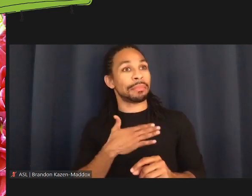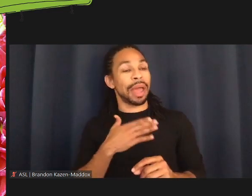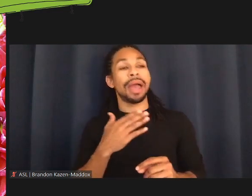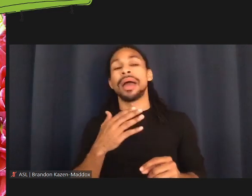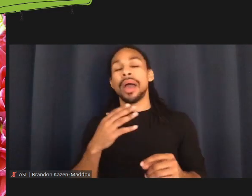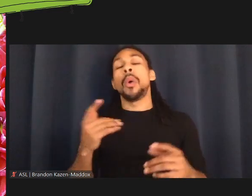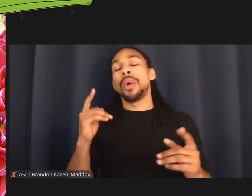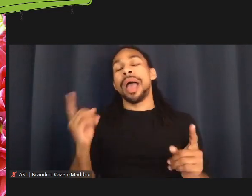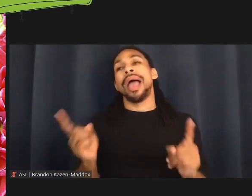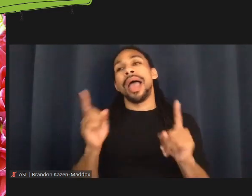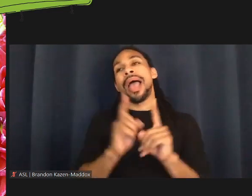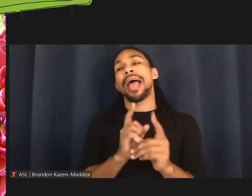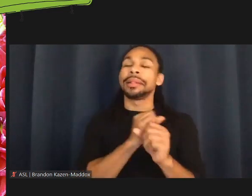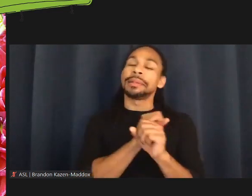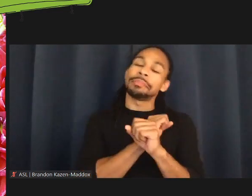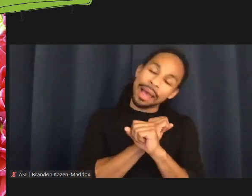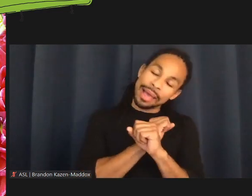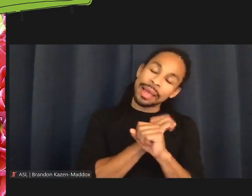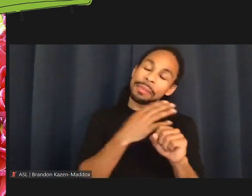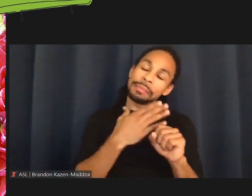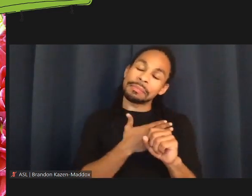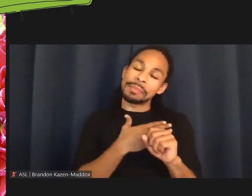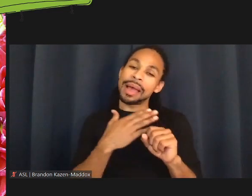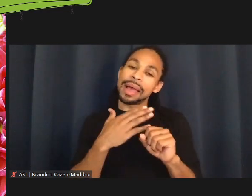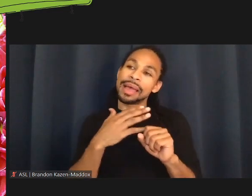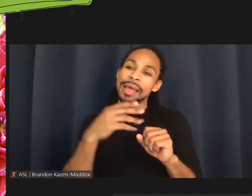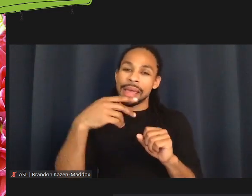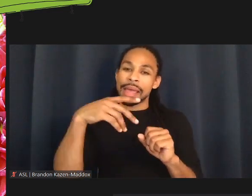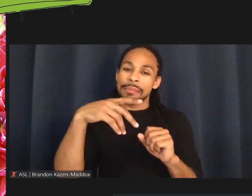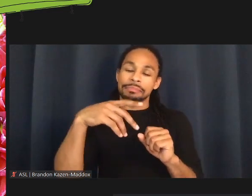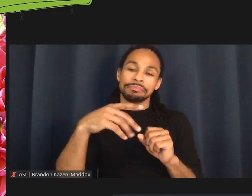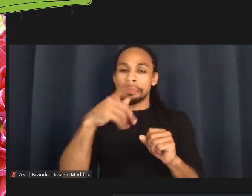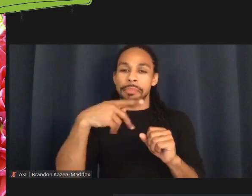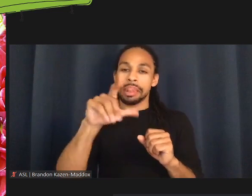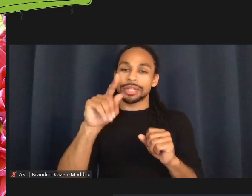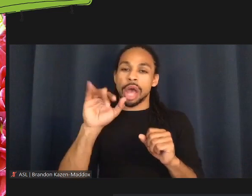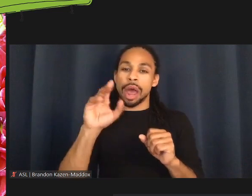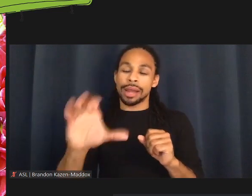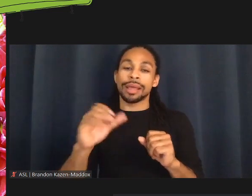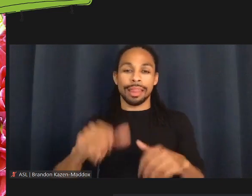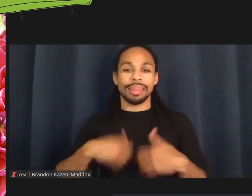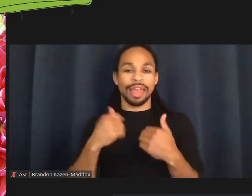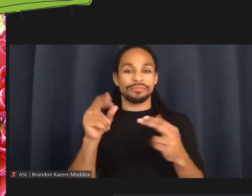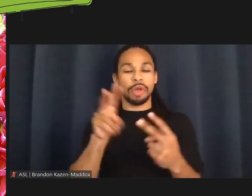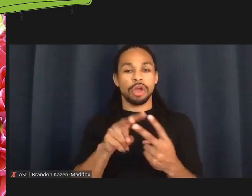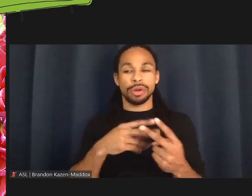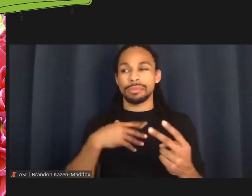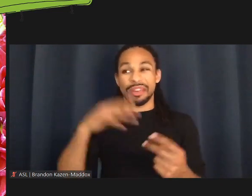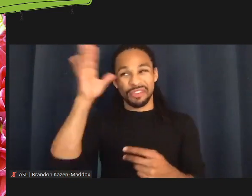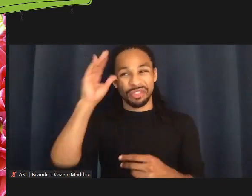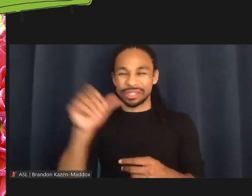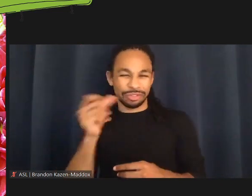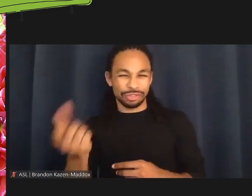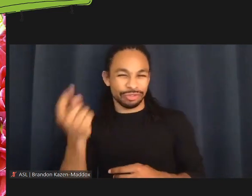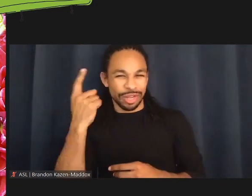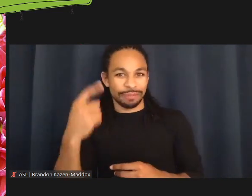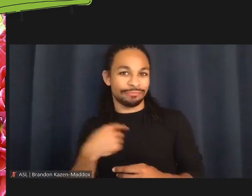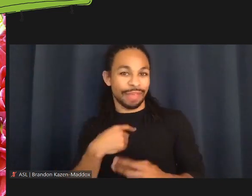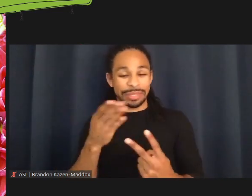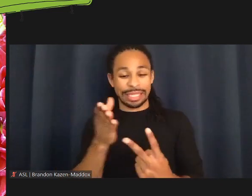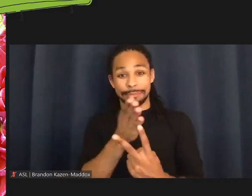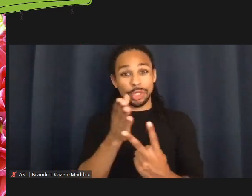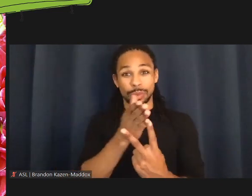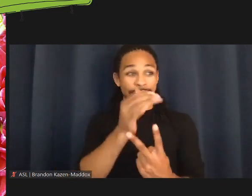partner, who my father did not have the language to understand. Nowhere to be but in between. I looked at the